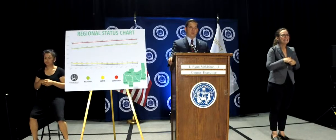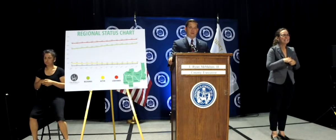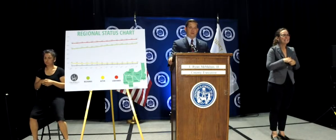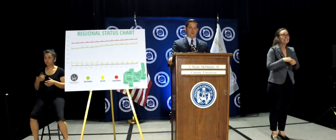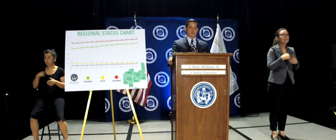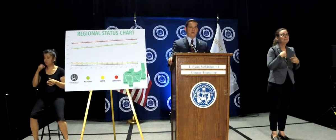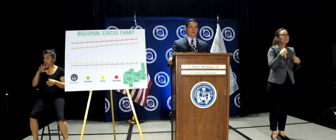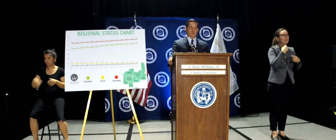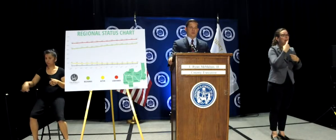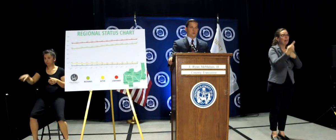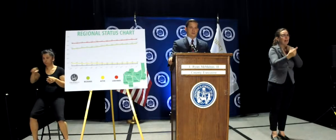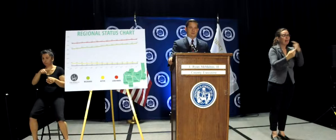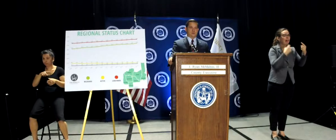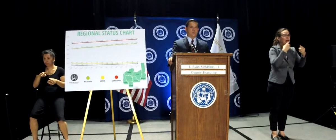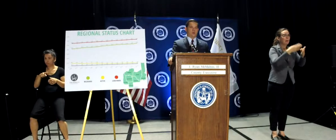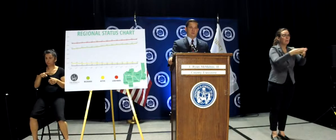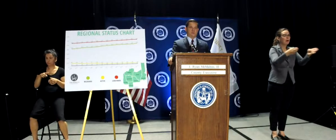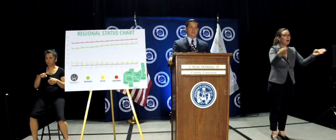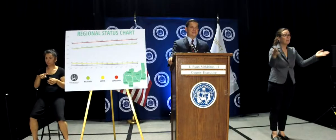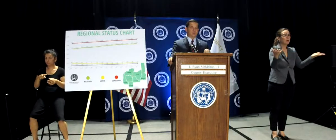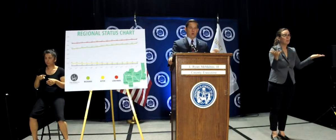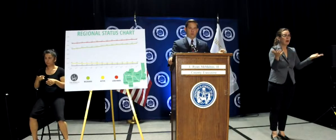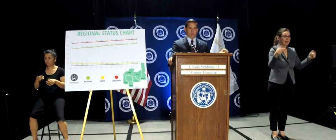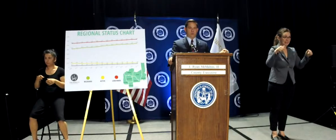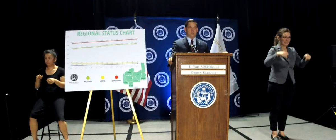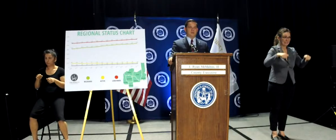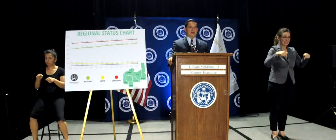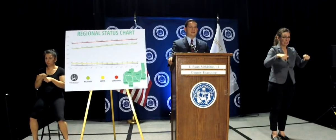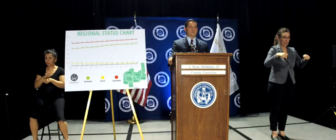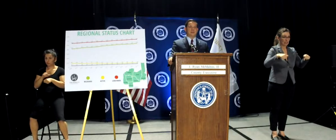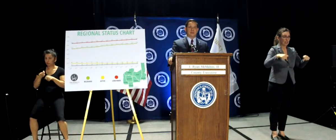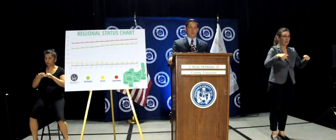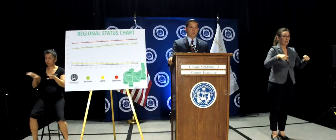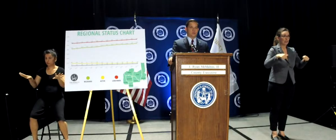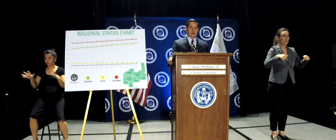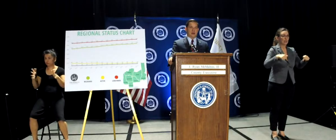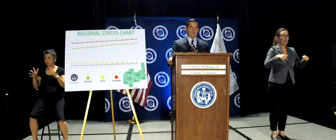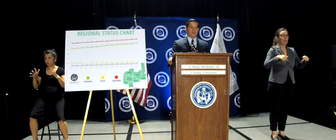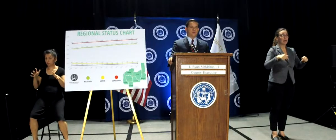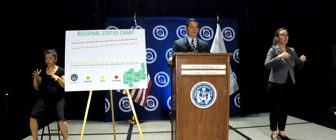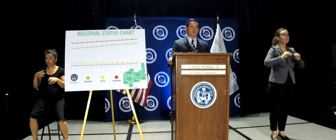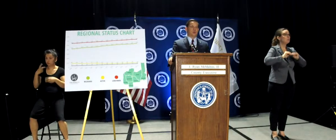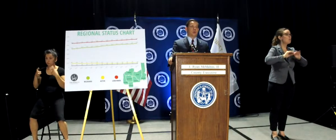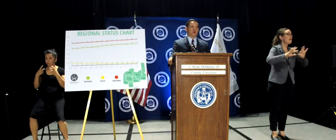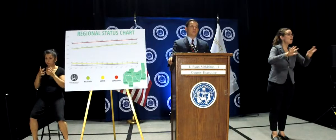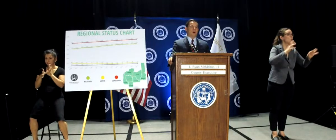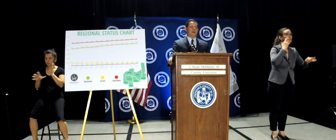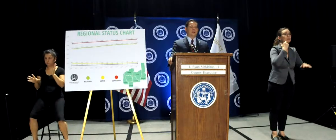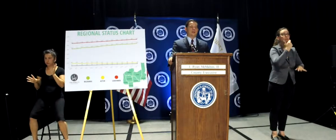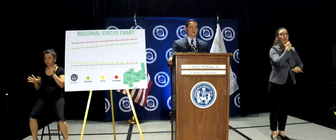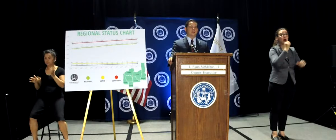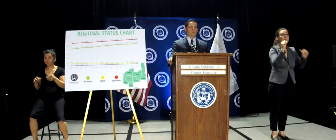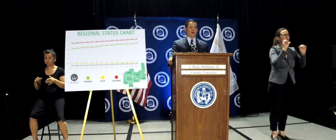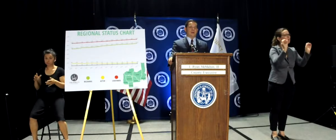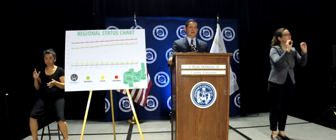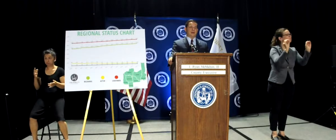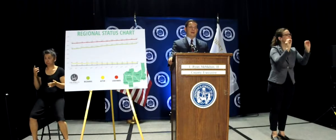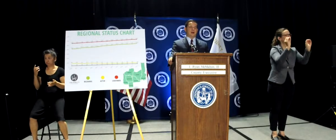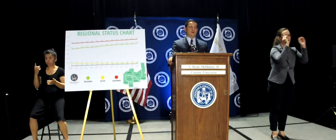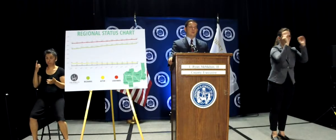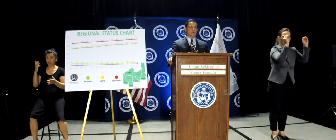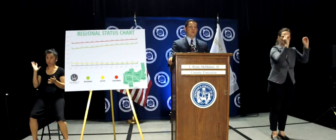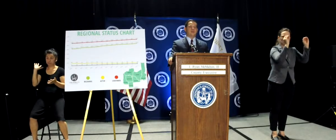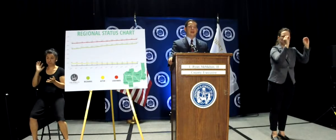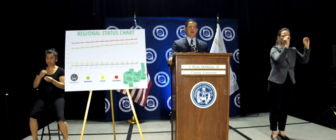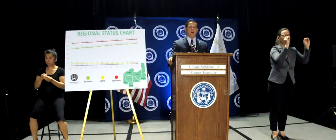any outbreak related to restaurants or bars. Zero. That doesn't mean that won't happen in the future, but right